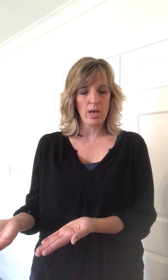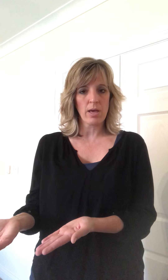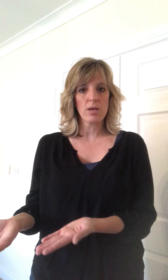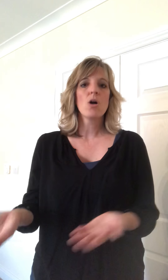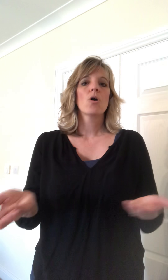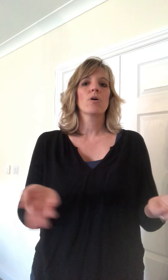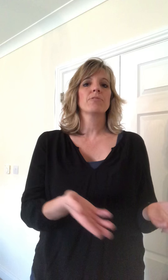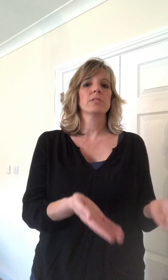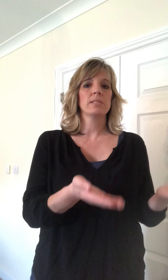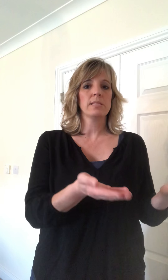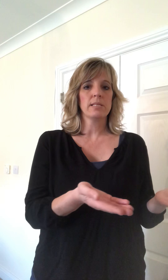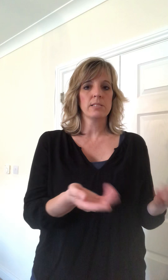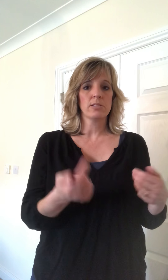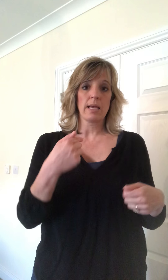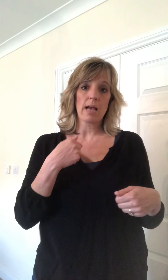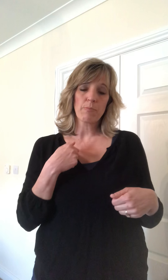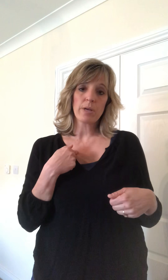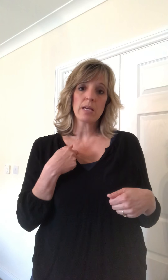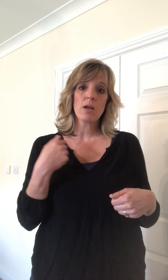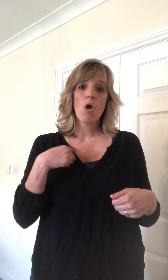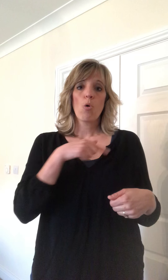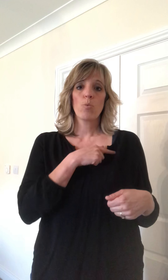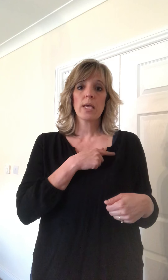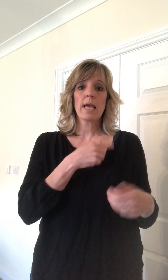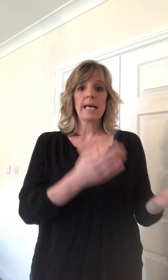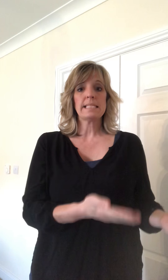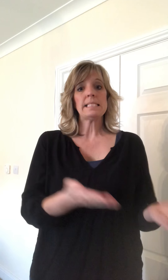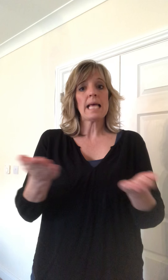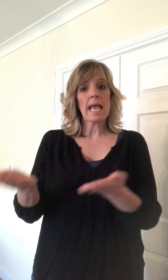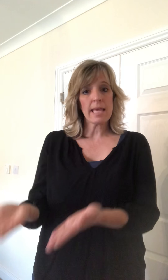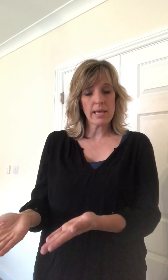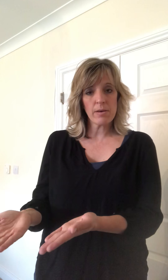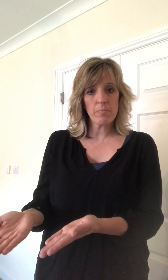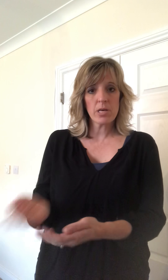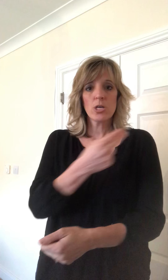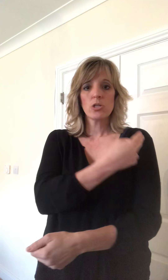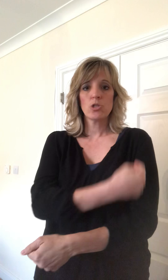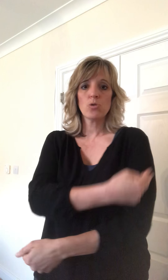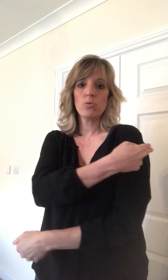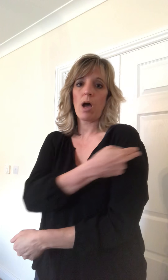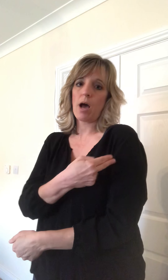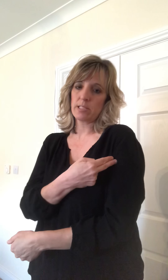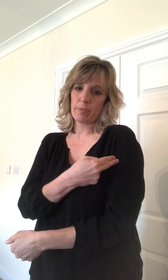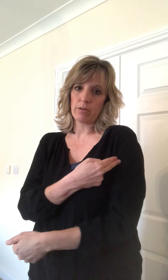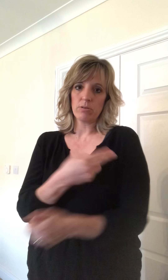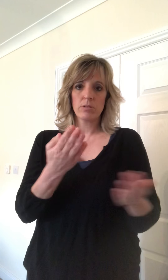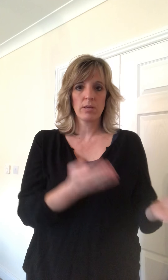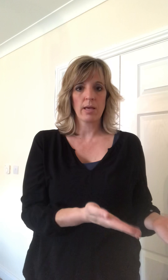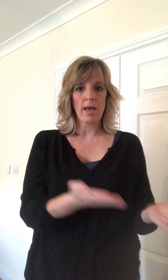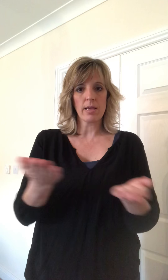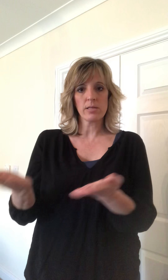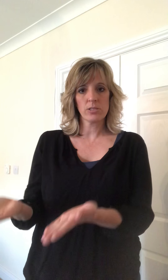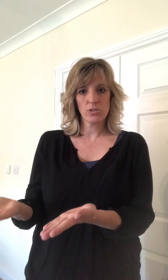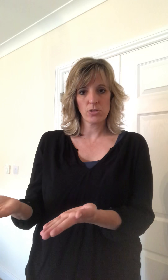okay? Or if you needed to say, we had to take him to the hospital, okay?